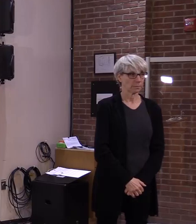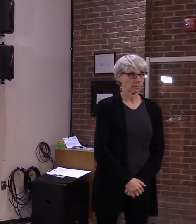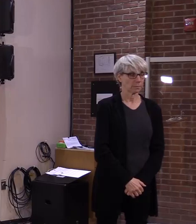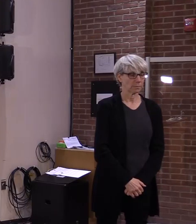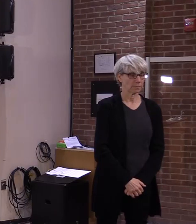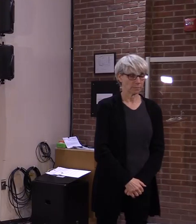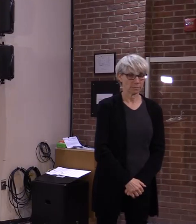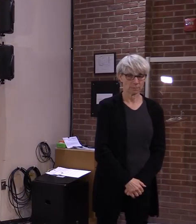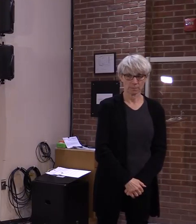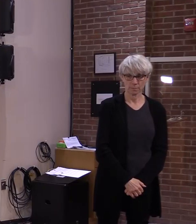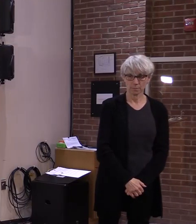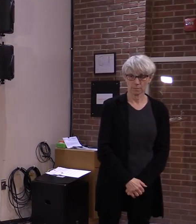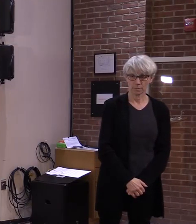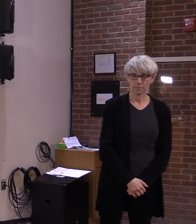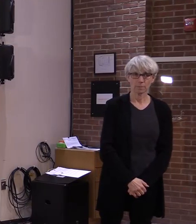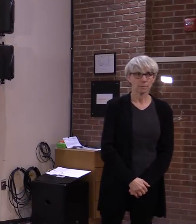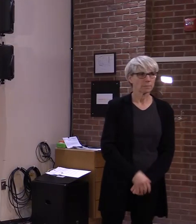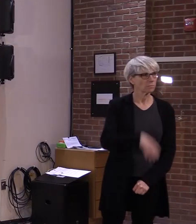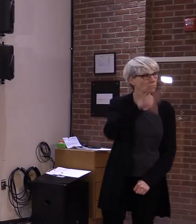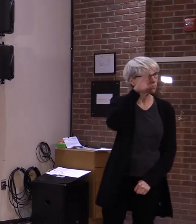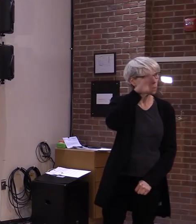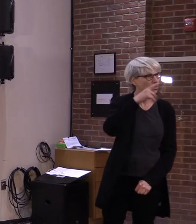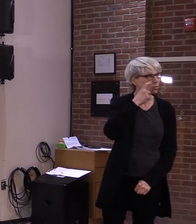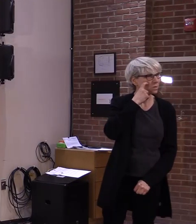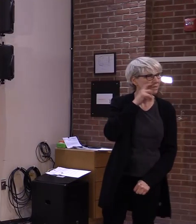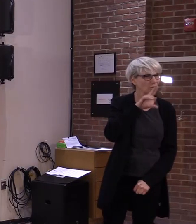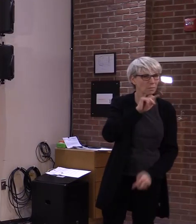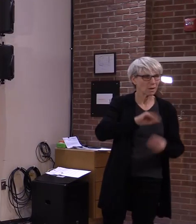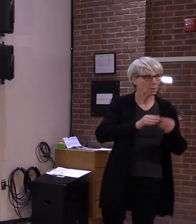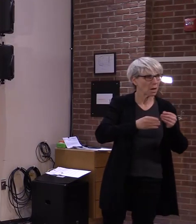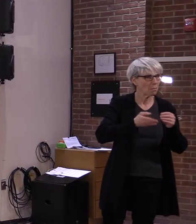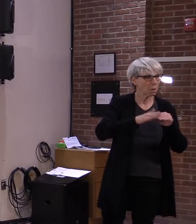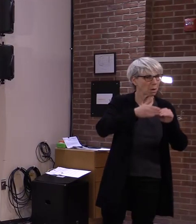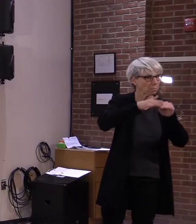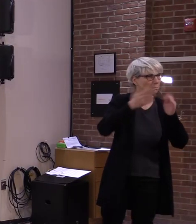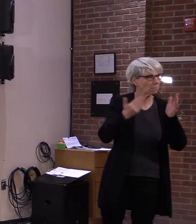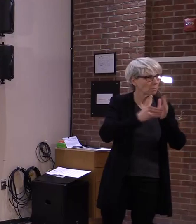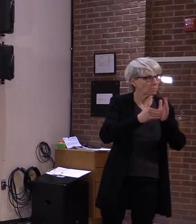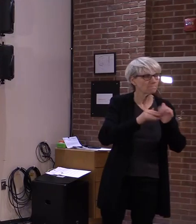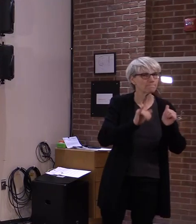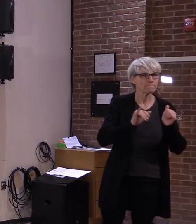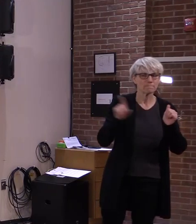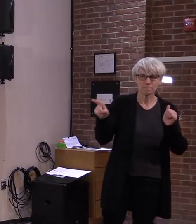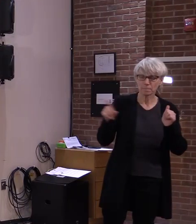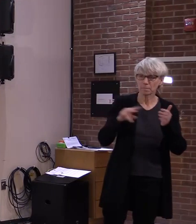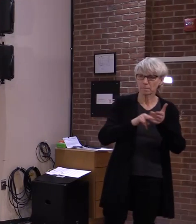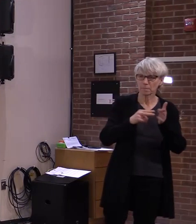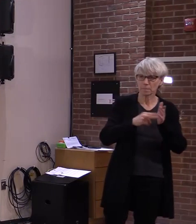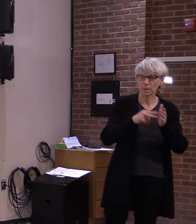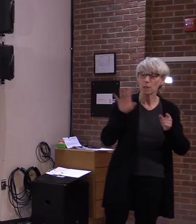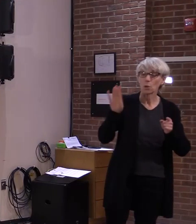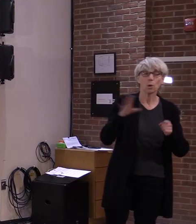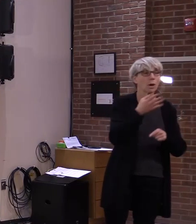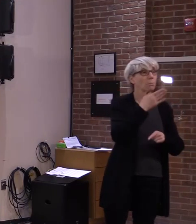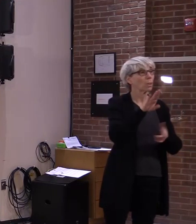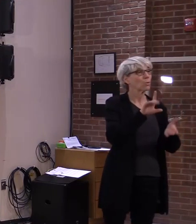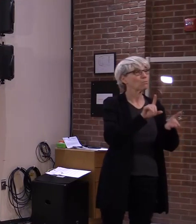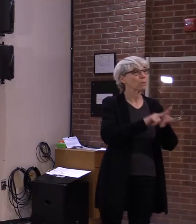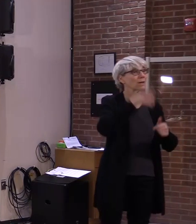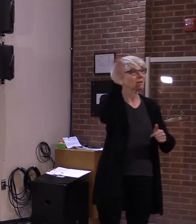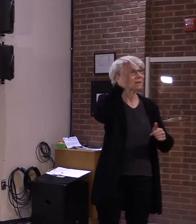Governor, with the rising case numbers, has this changed what you plan to announce in terms of your reopening blueprint?